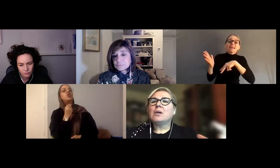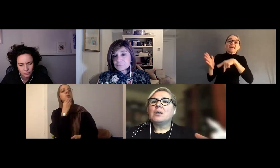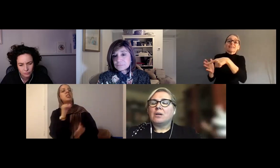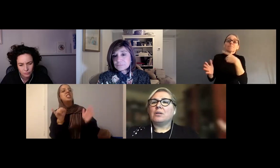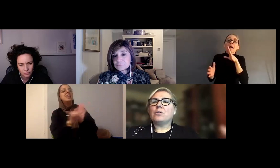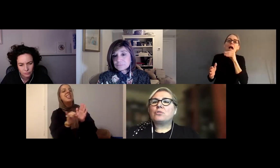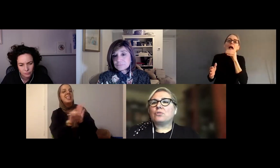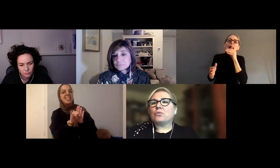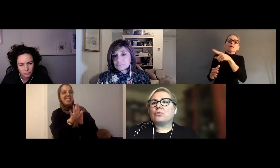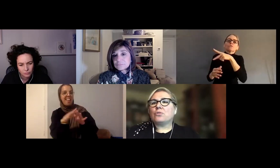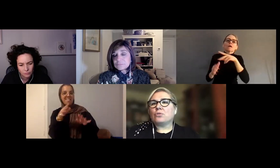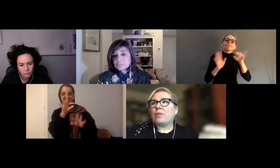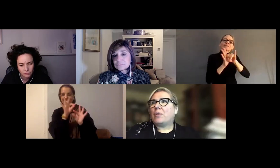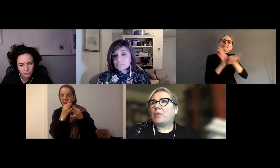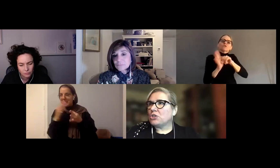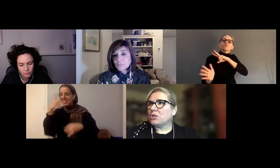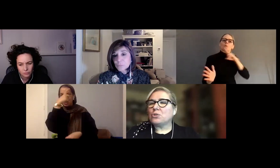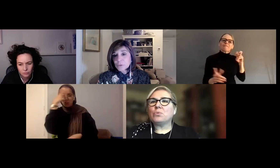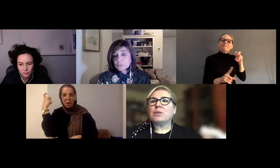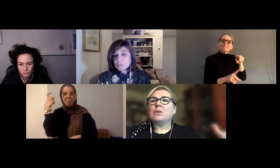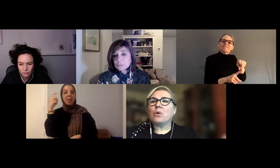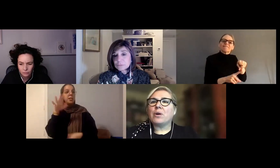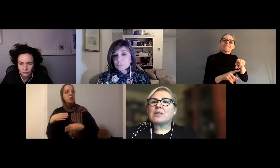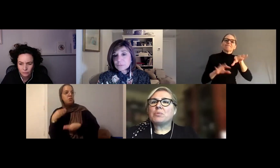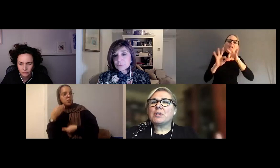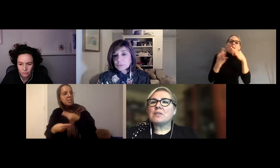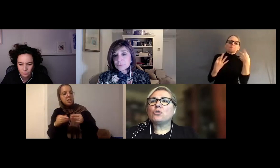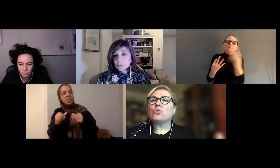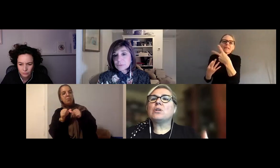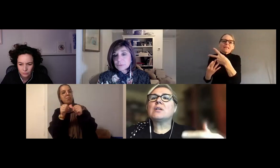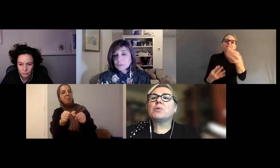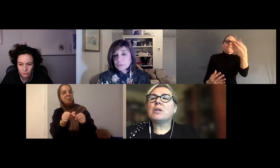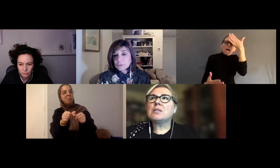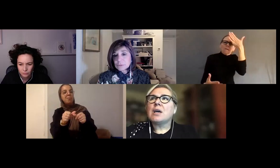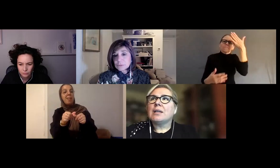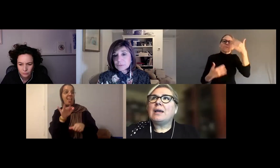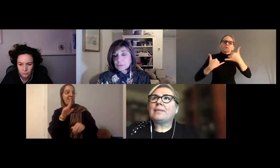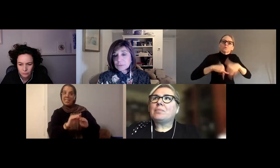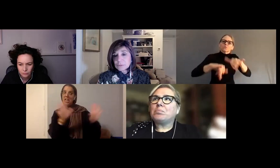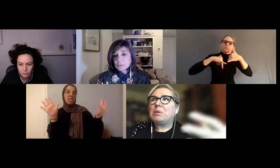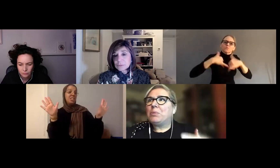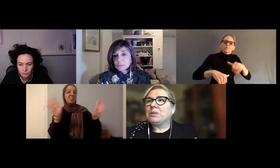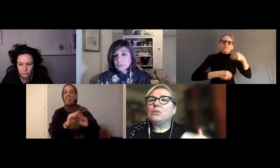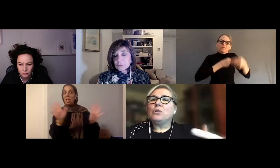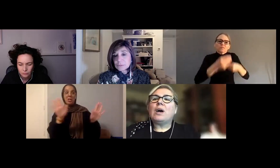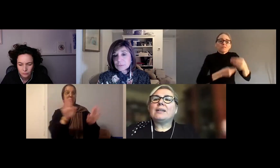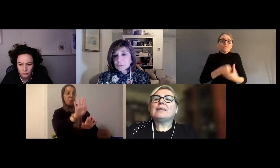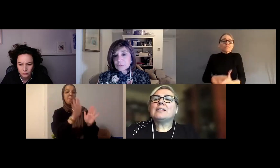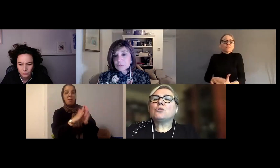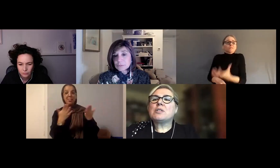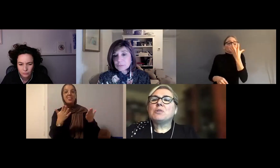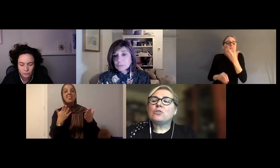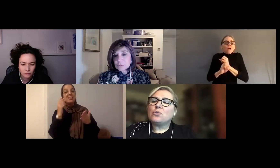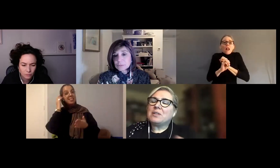family, you know, to the family tradition, to what they were experiencing, to the experience that people they knew had and